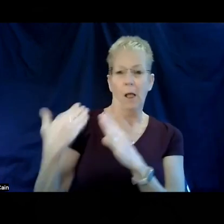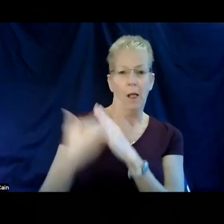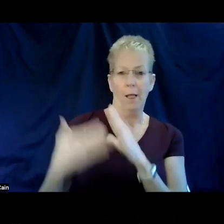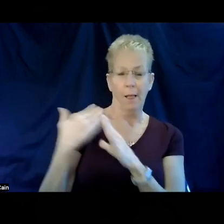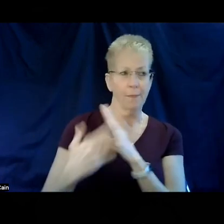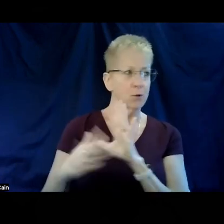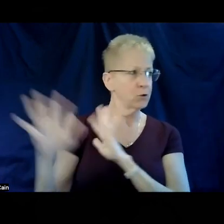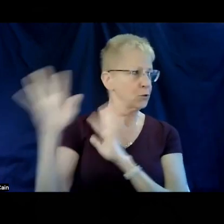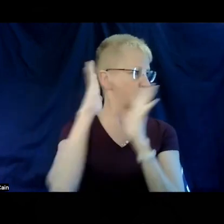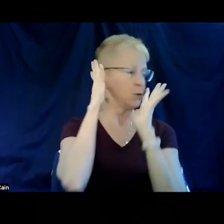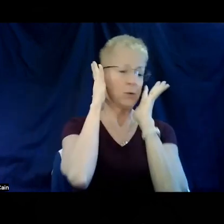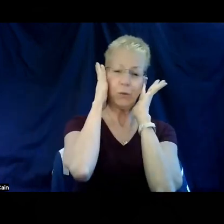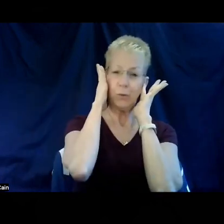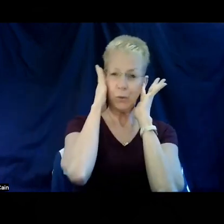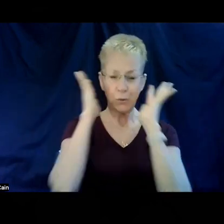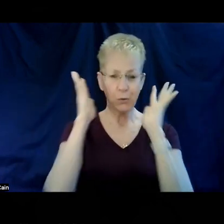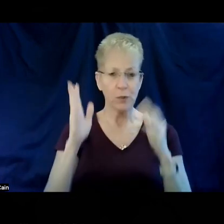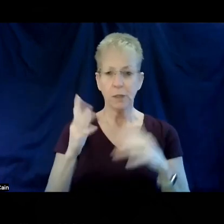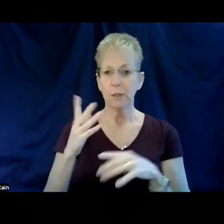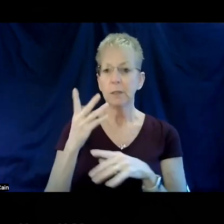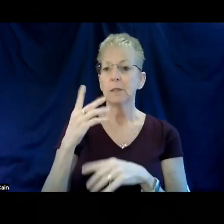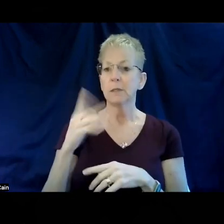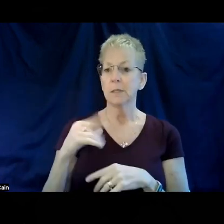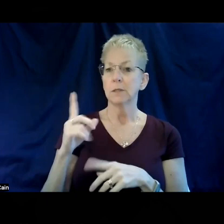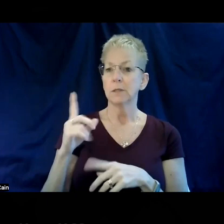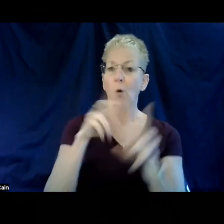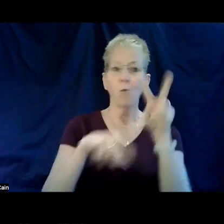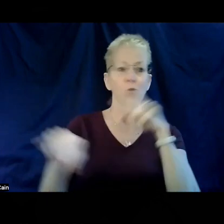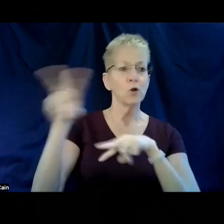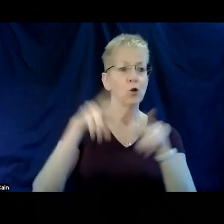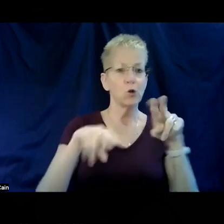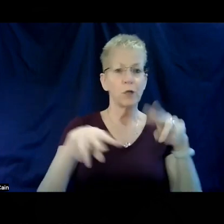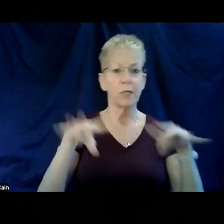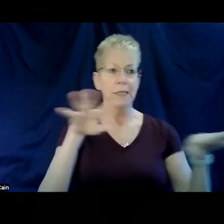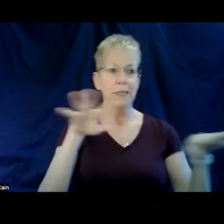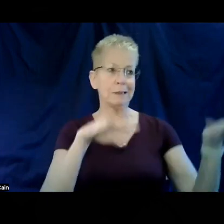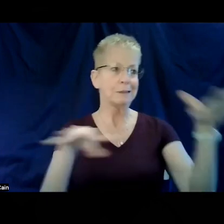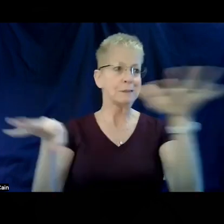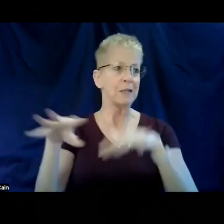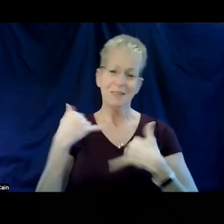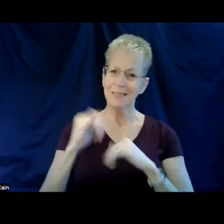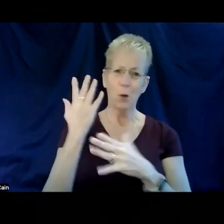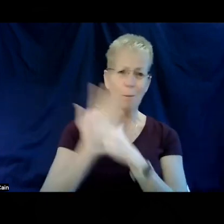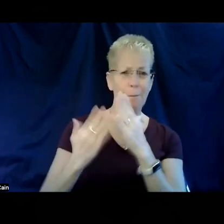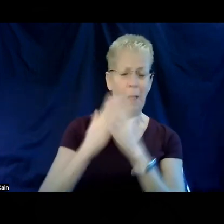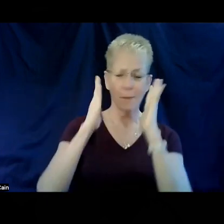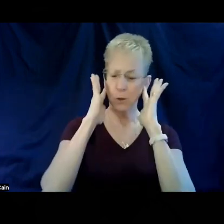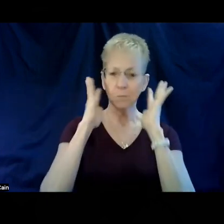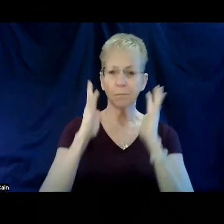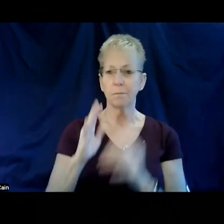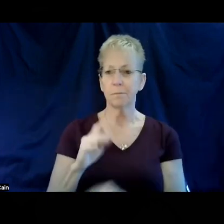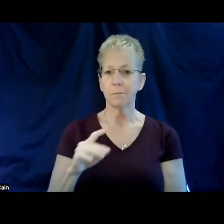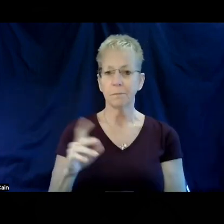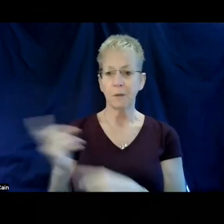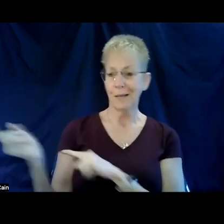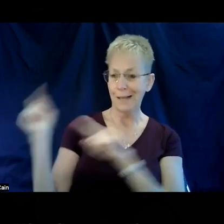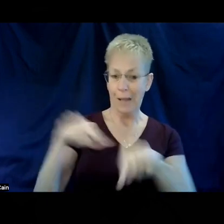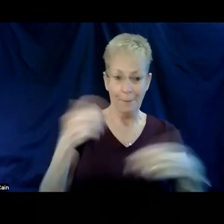grove of trees perched on a hilltop overlooking the chalk cliffs and the sea. He came here at night for the